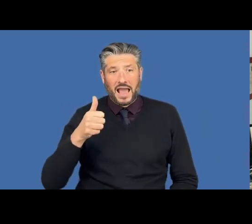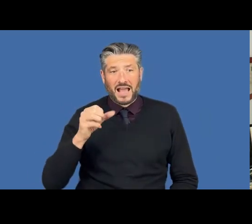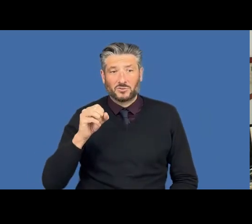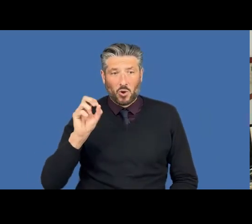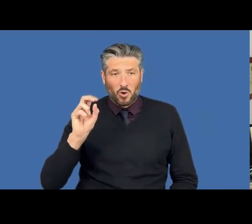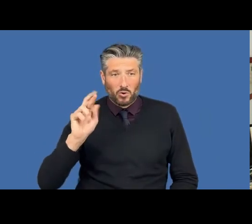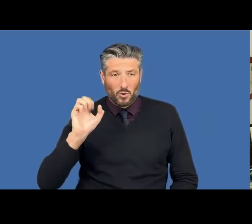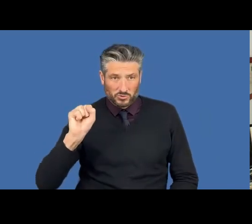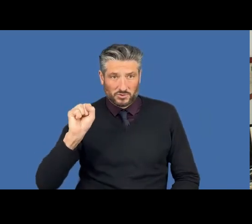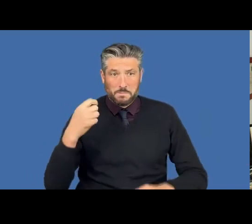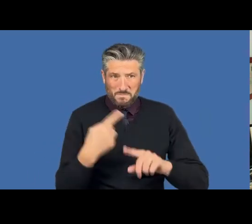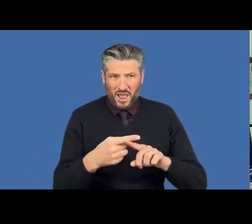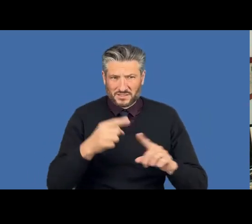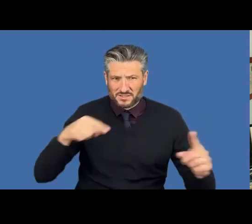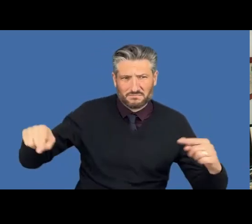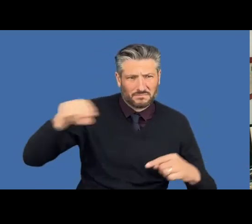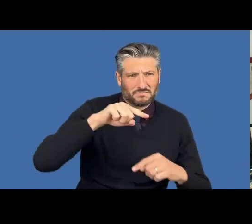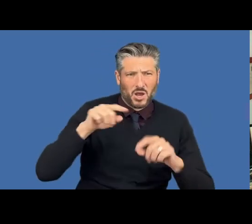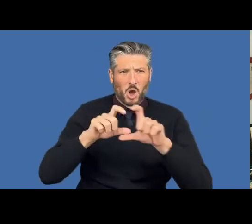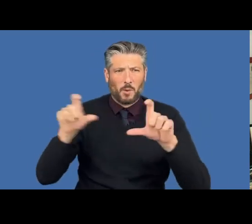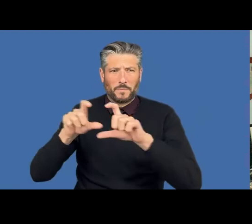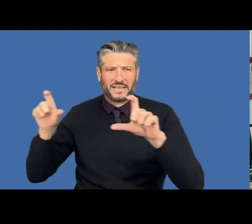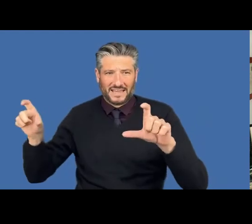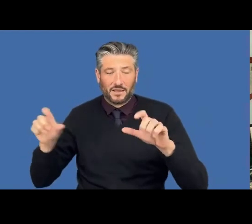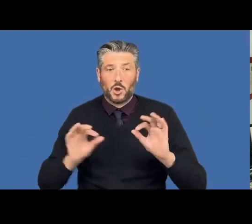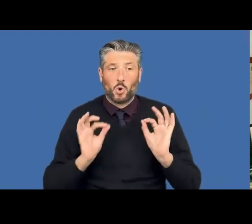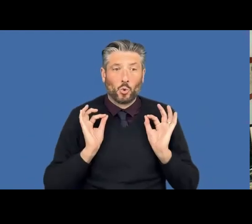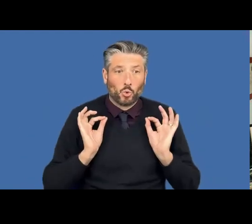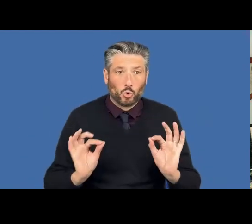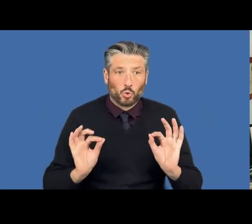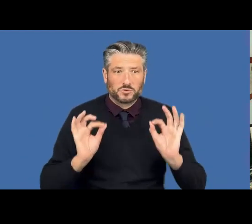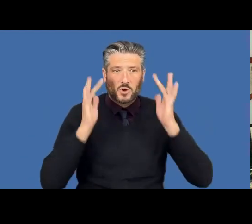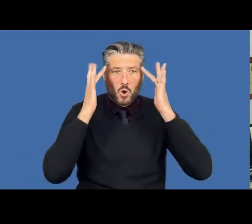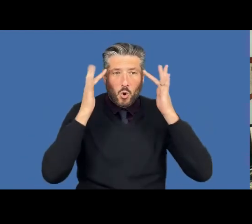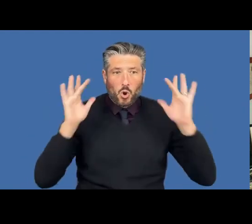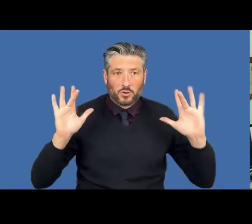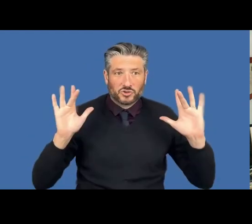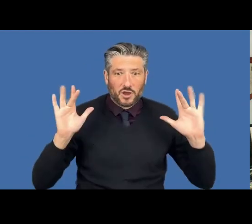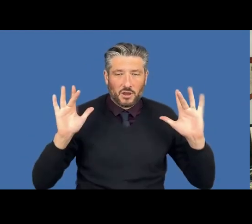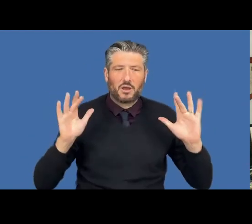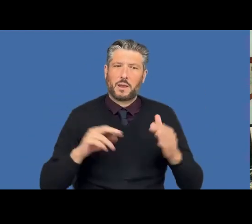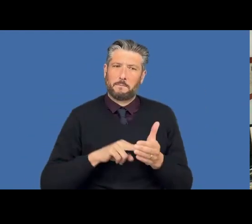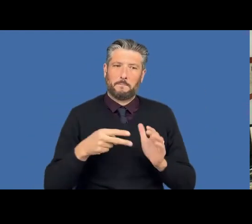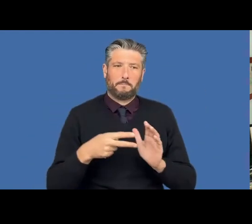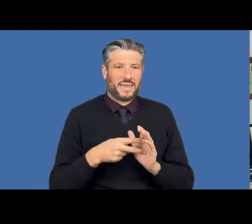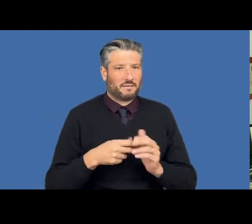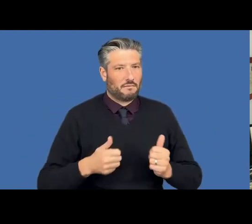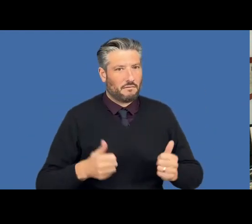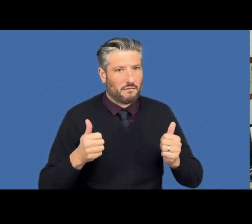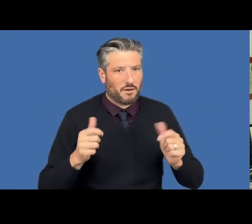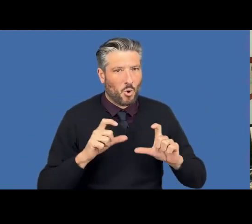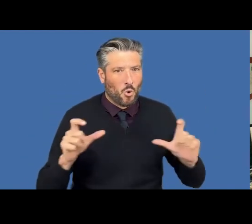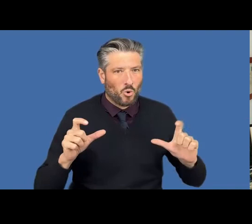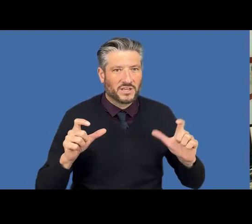attractive. You're going to be much more of an interesting organization for potential